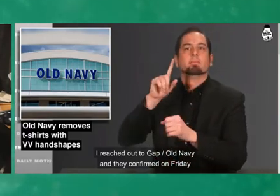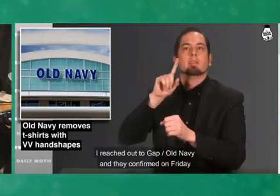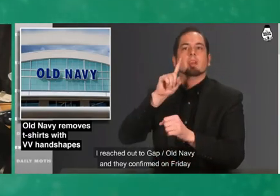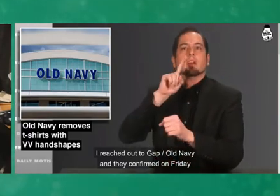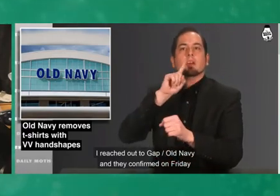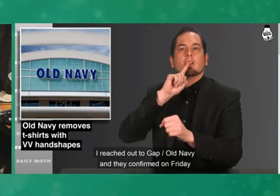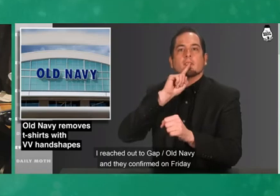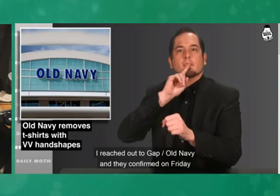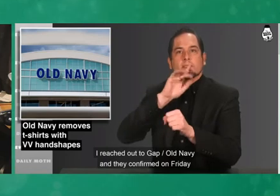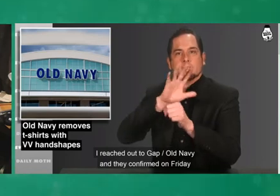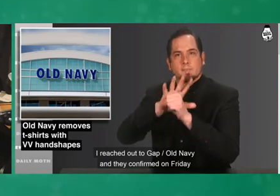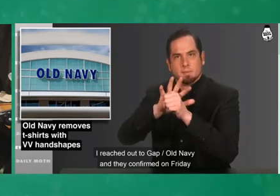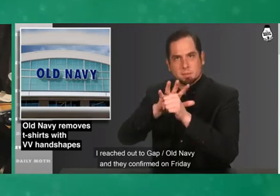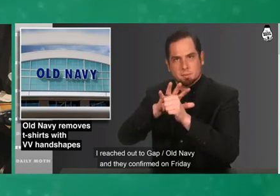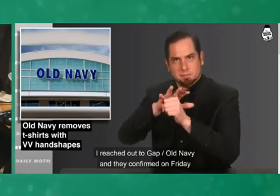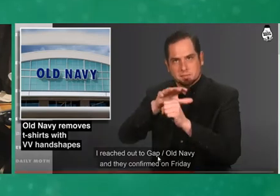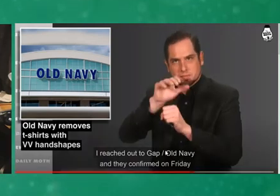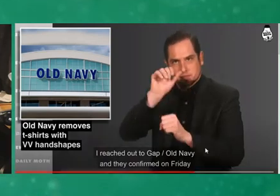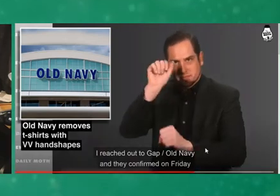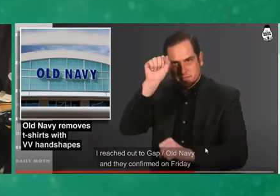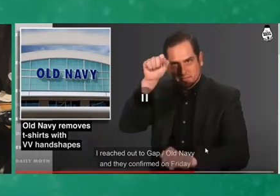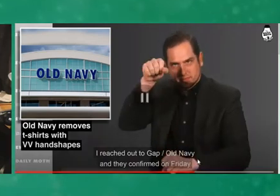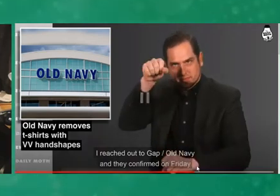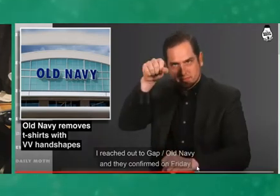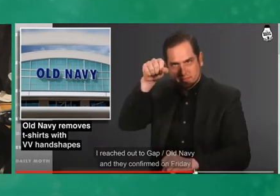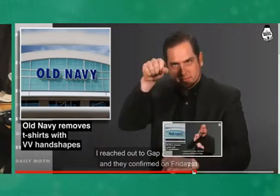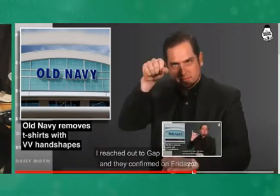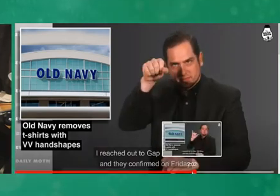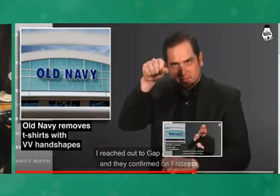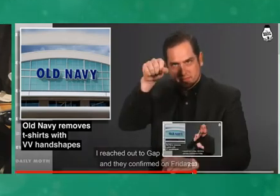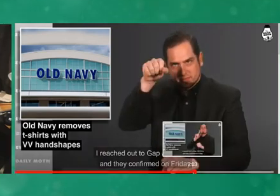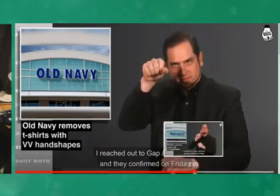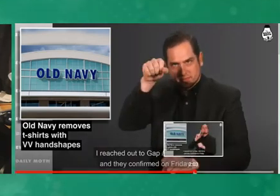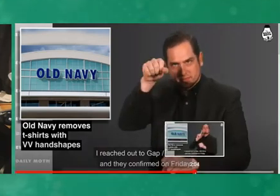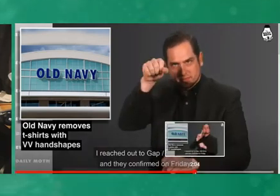guys, what's going on? And